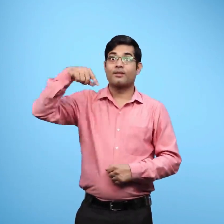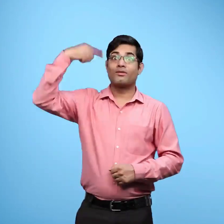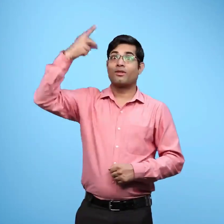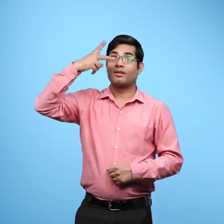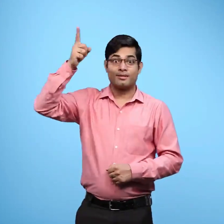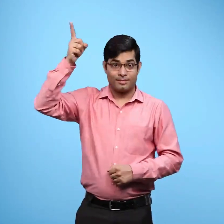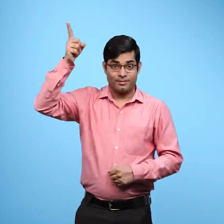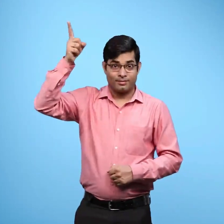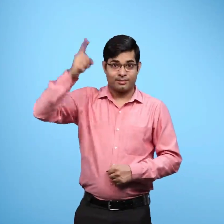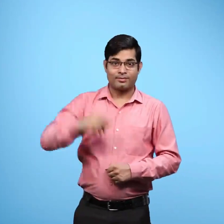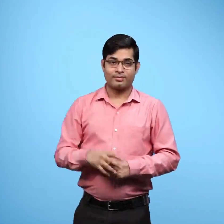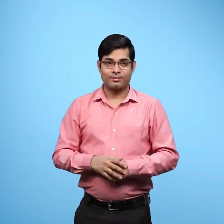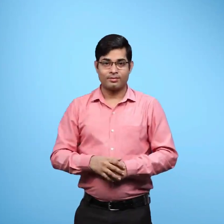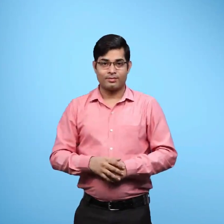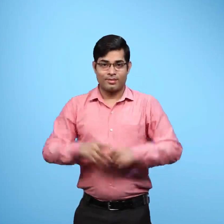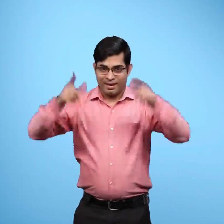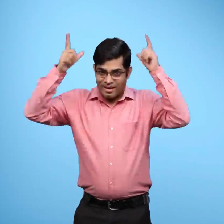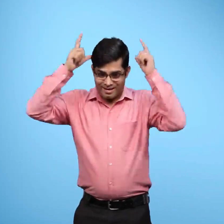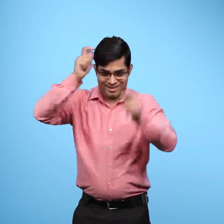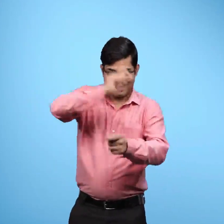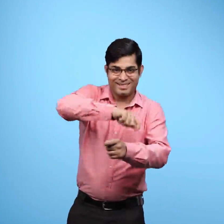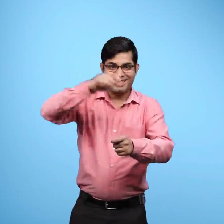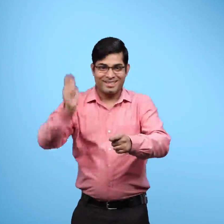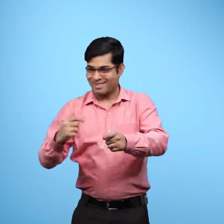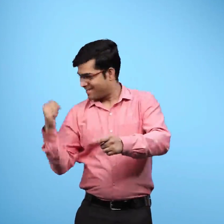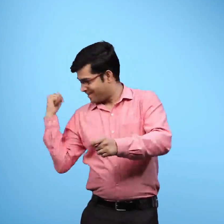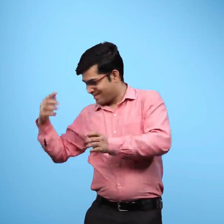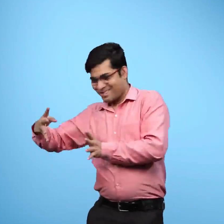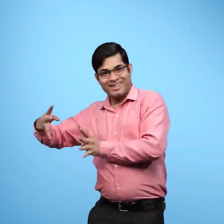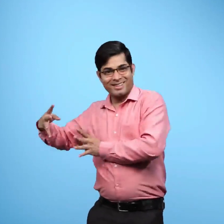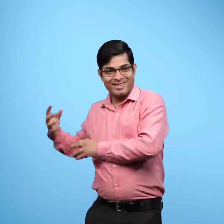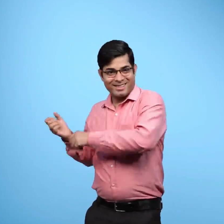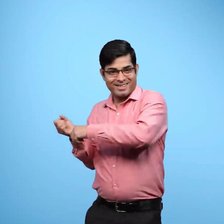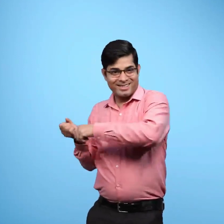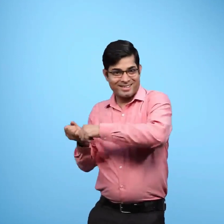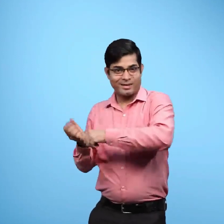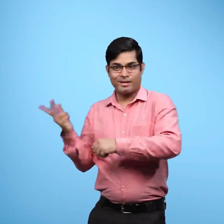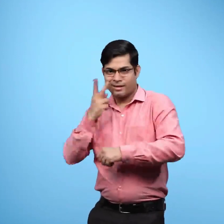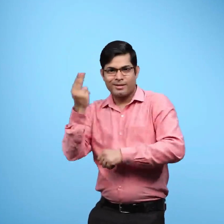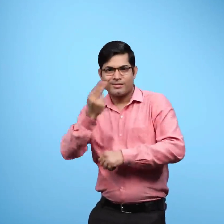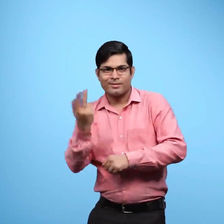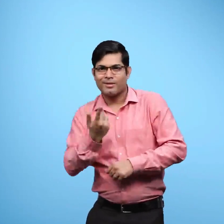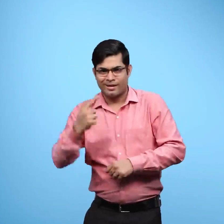At the top left side of the tree, a bullock cart is drawn with lines and circles.